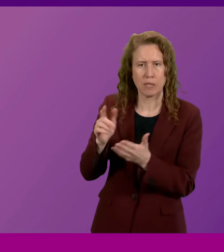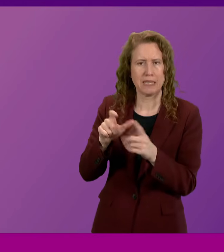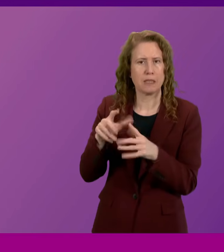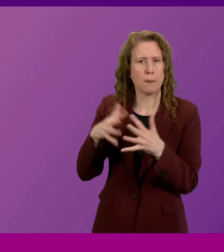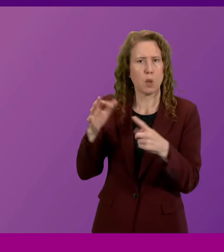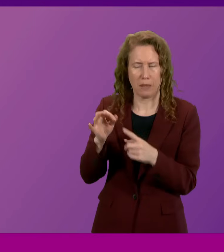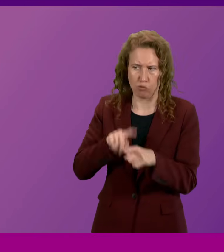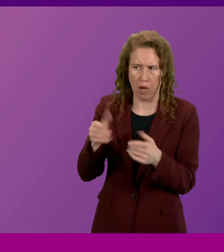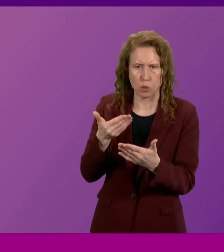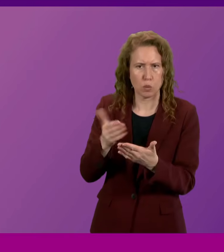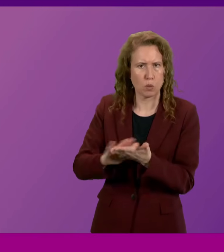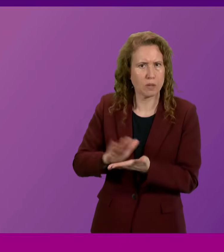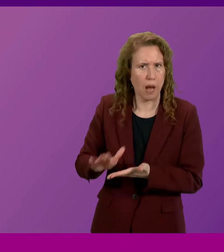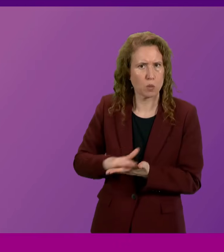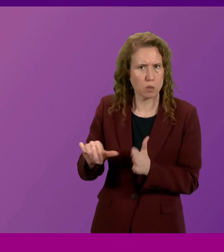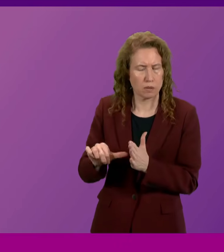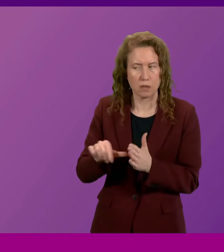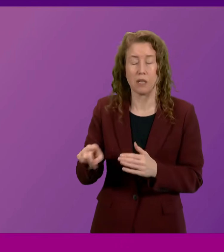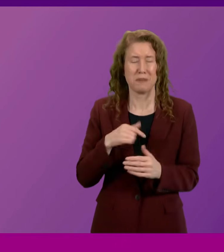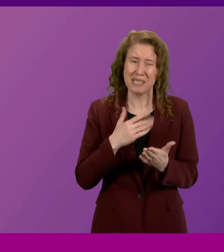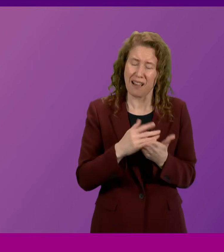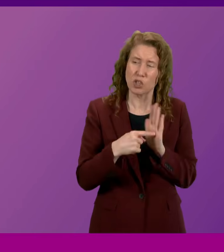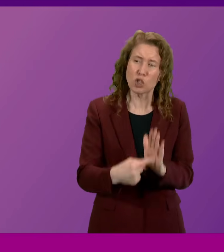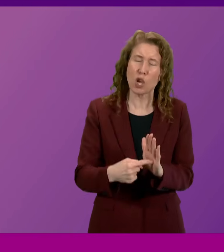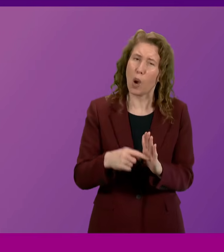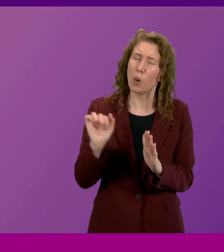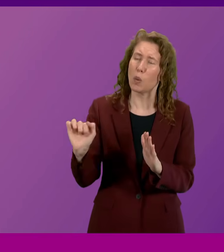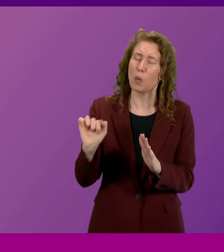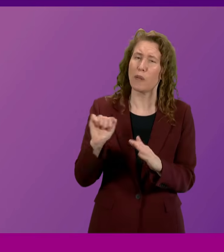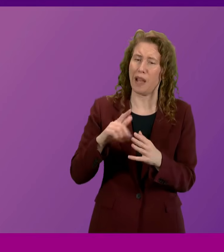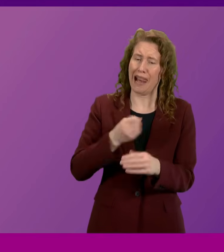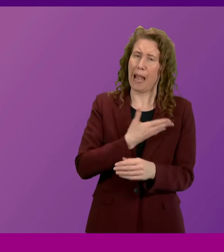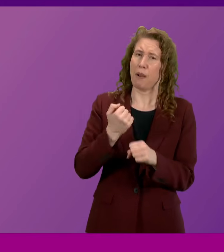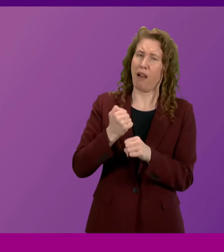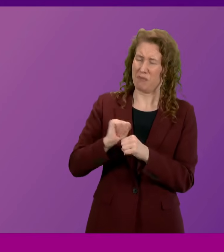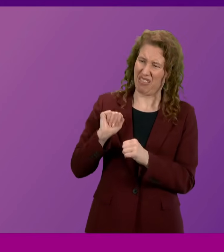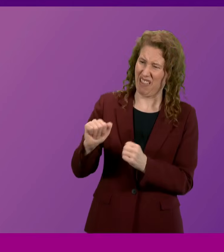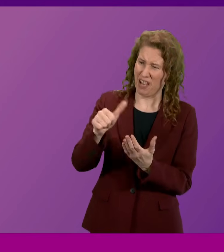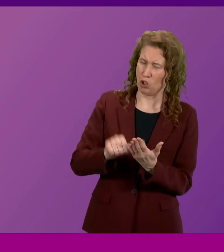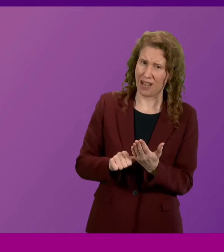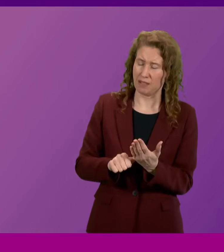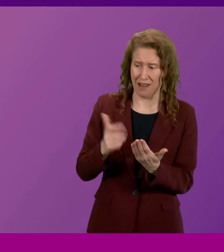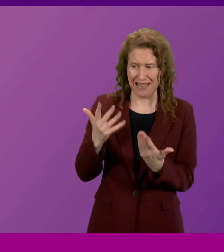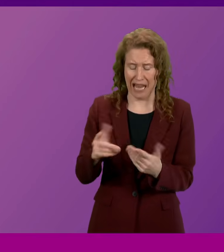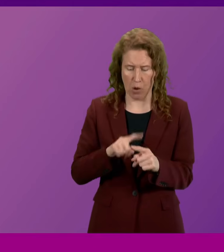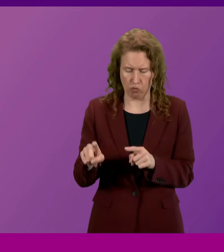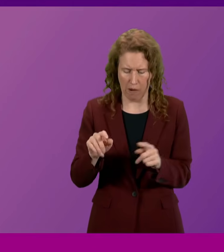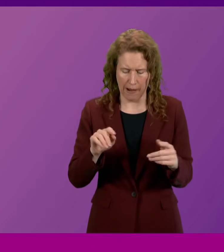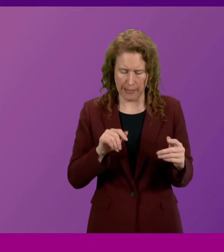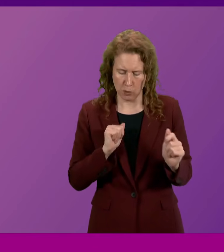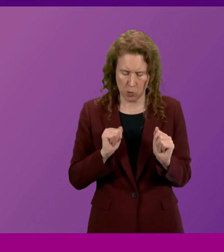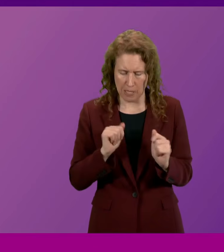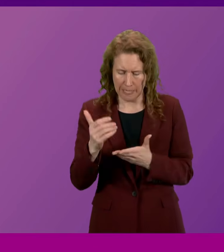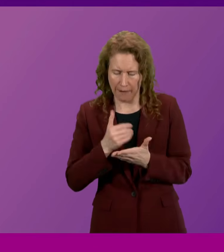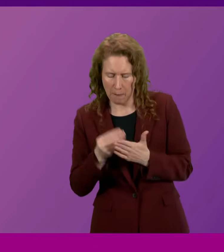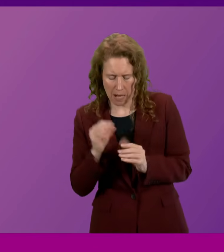concerns. I think this is, of course, indicative of the agenda that's been taken forward by the Labour Government, which is now trying to balance the books on the